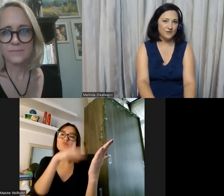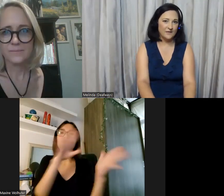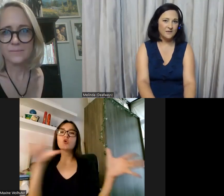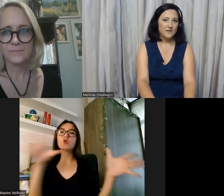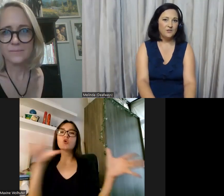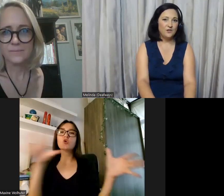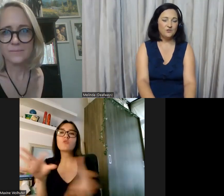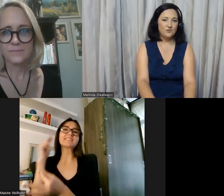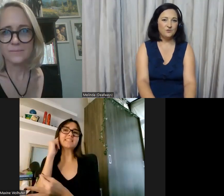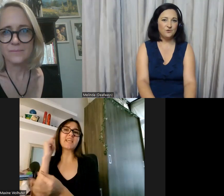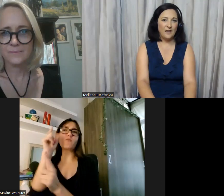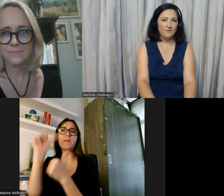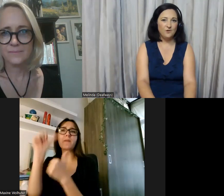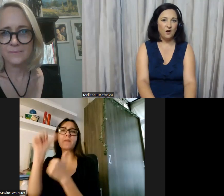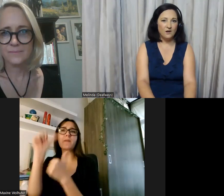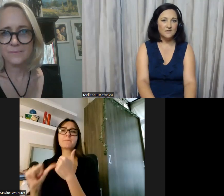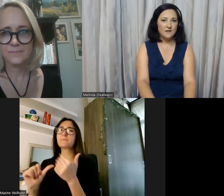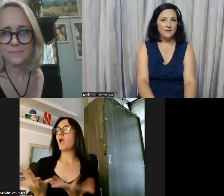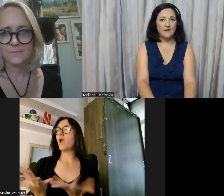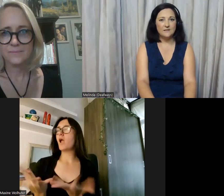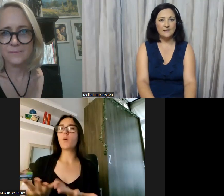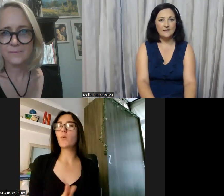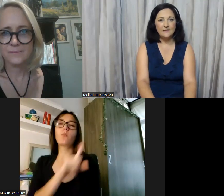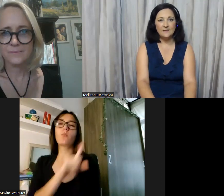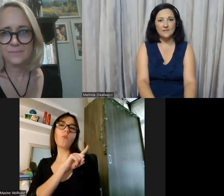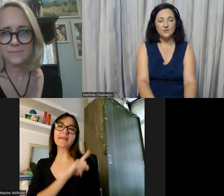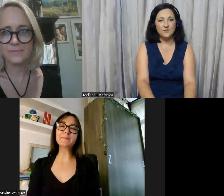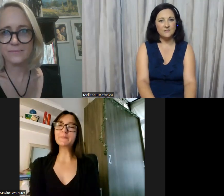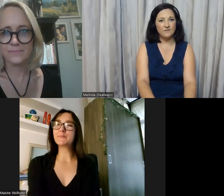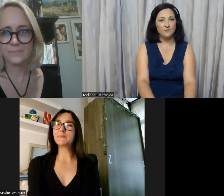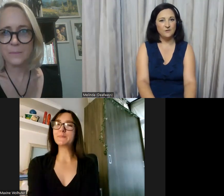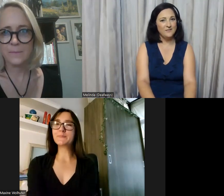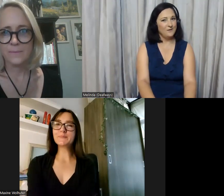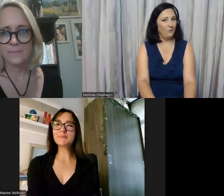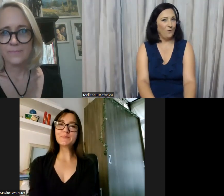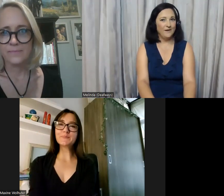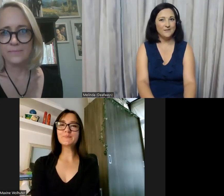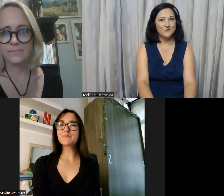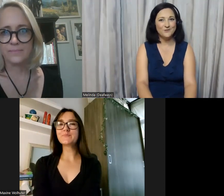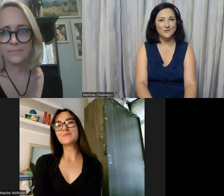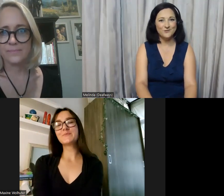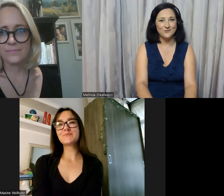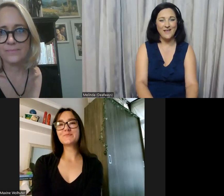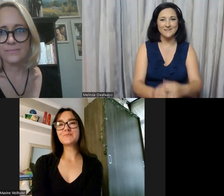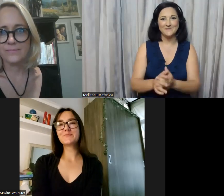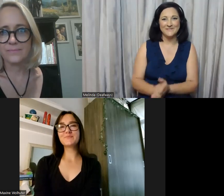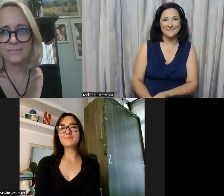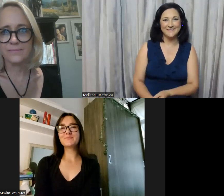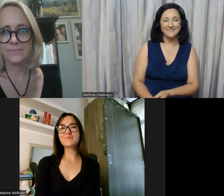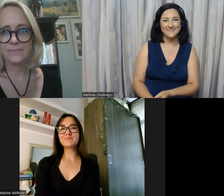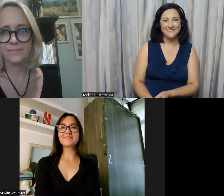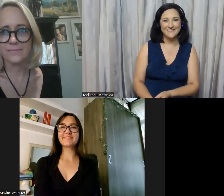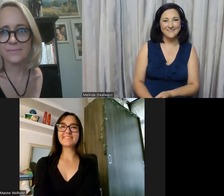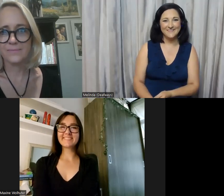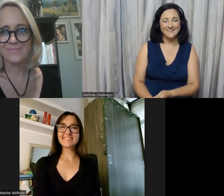to do that? To have your art and linking that to the deaf community. Why did you start to do that?